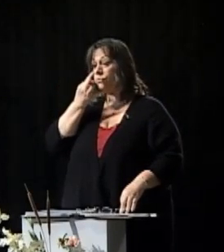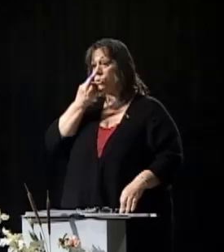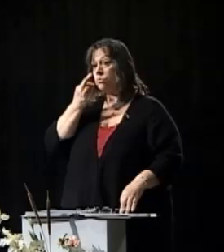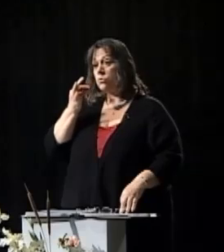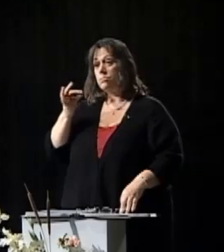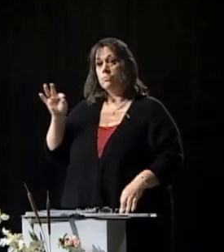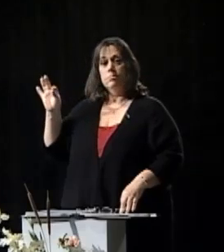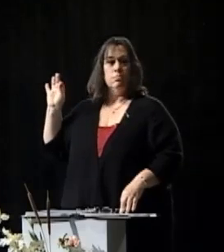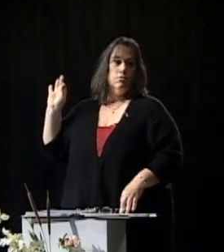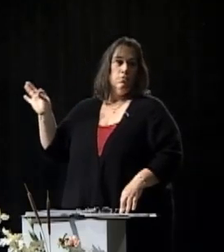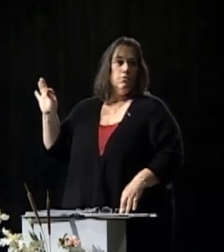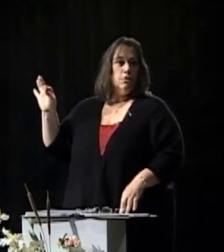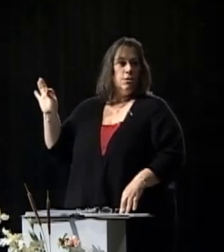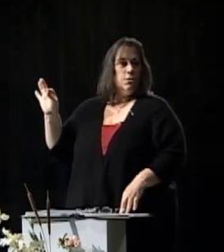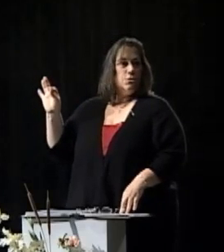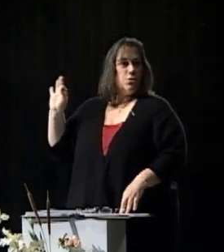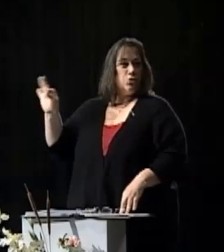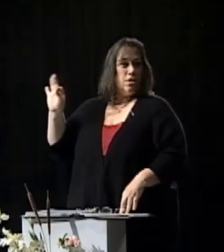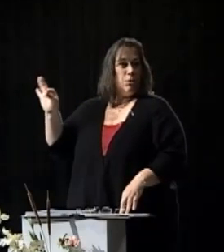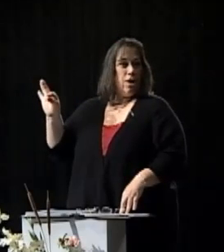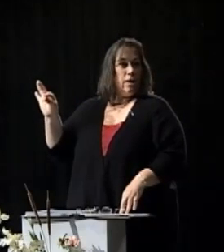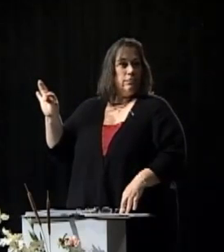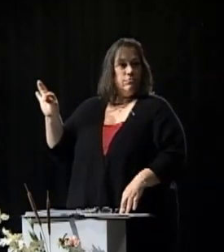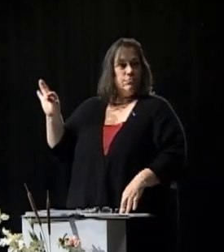Fruit. It's also the number 9.